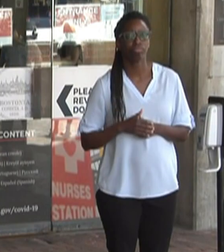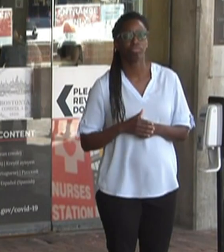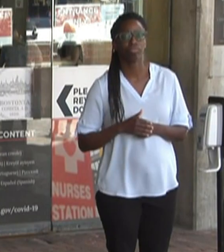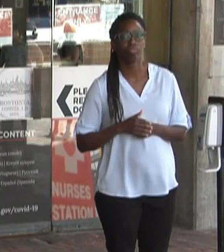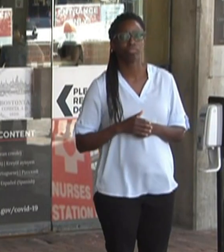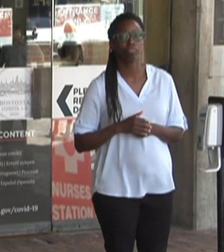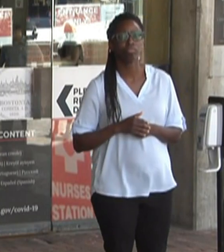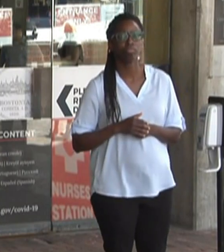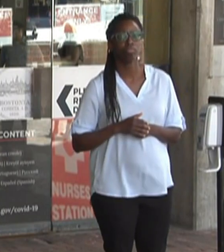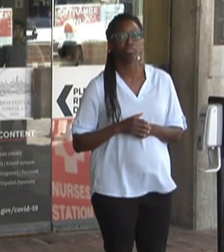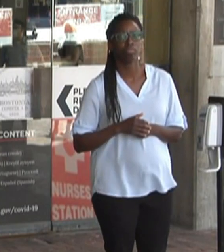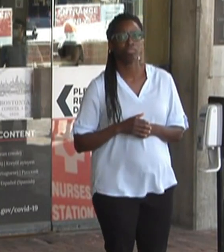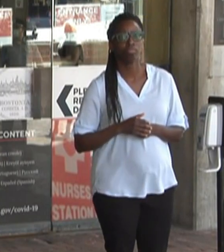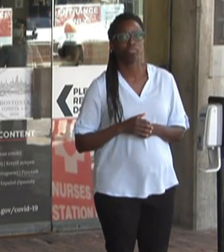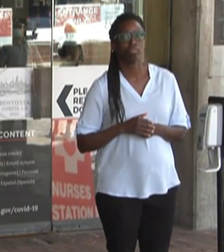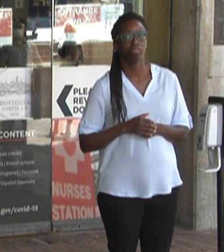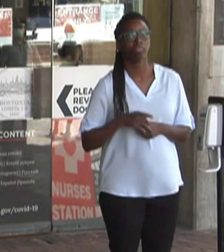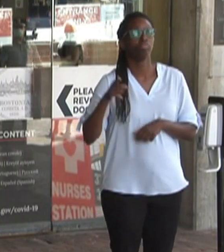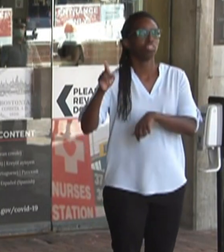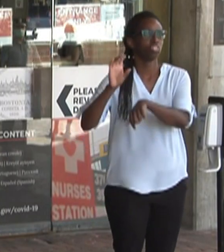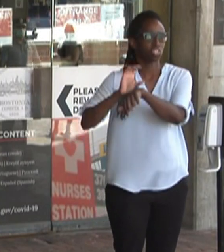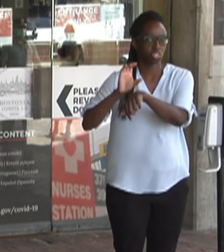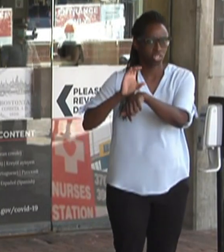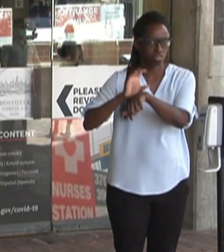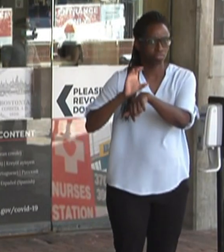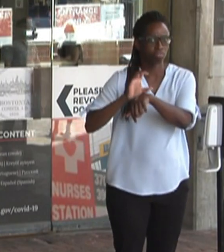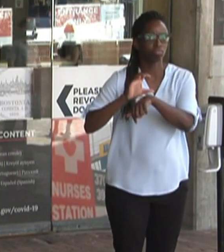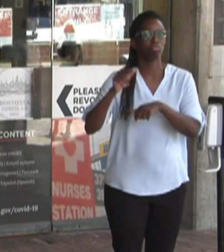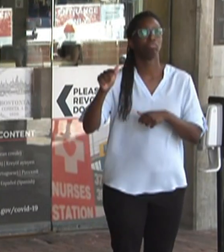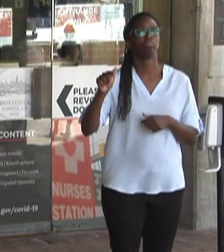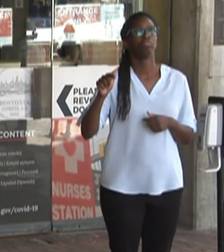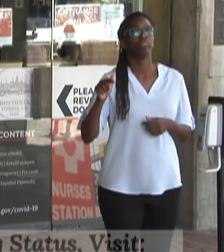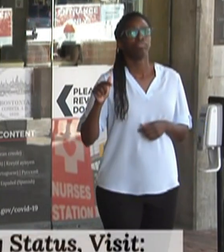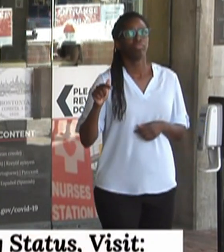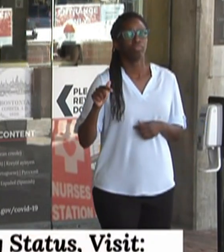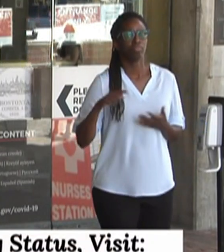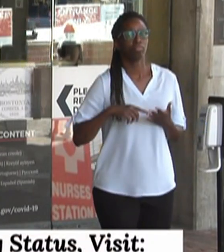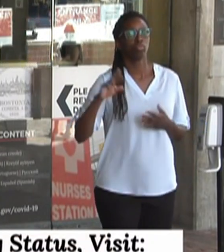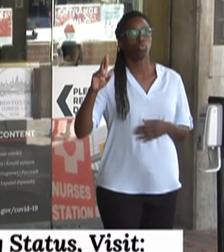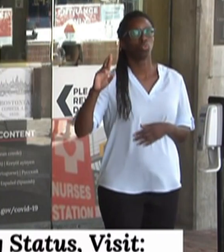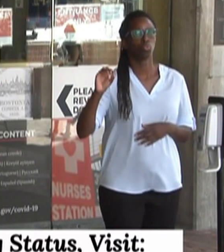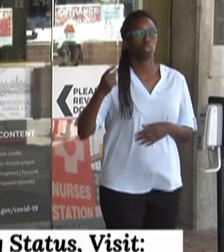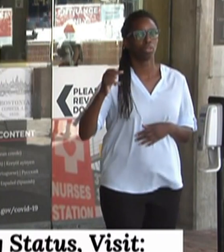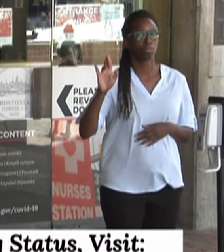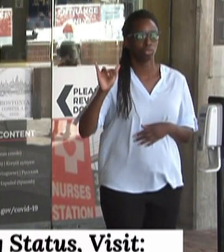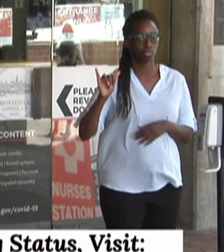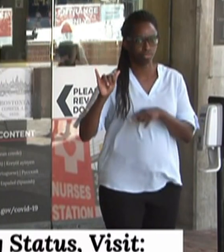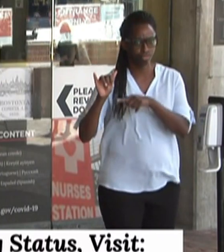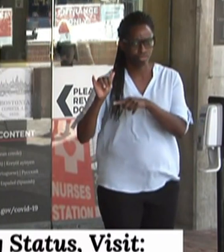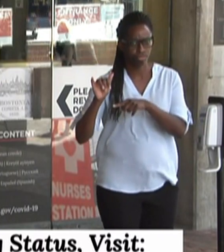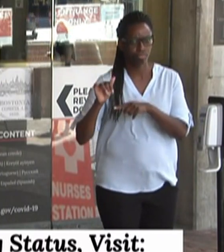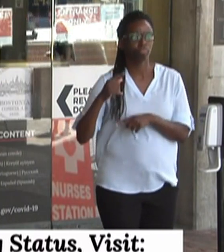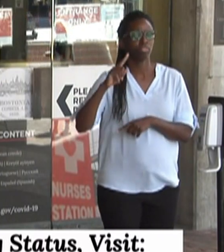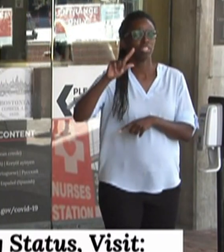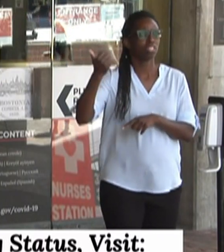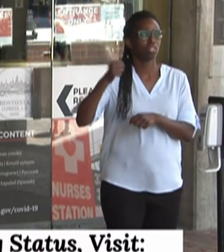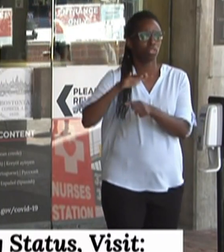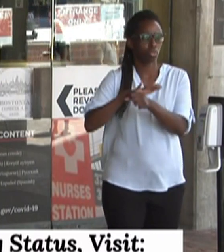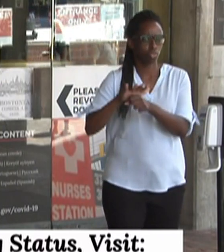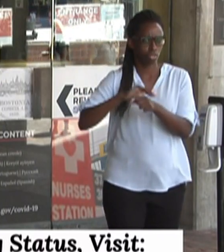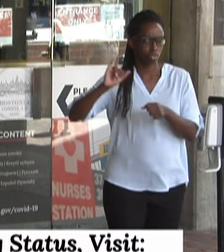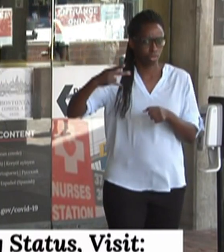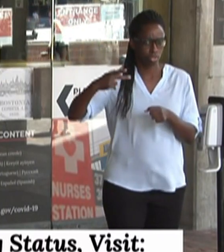Margarita Munez Academy in Jamaica Plain. All voting locations are using existing safety cleaning protocol